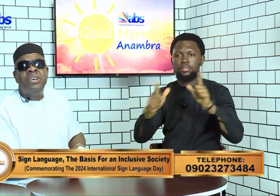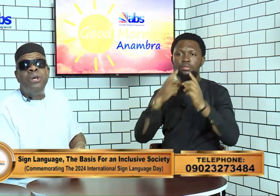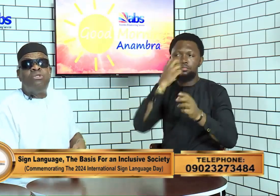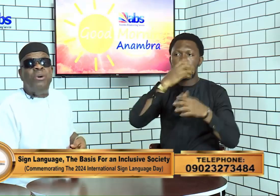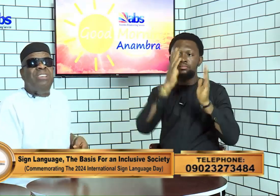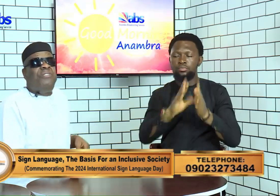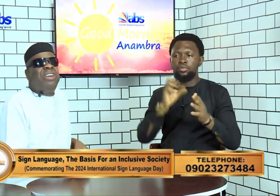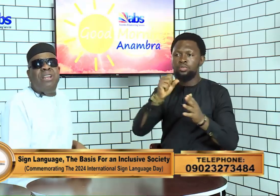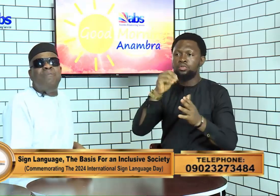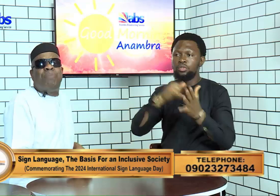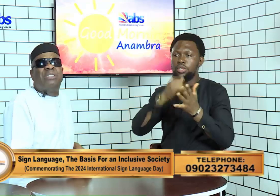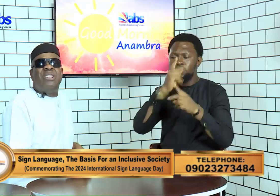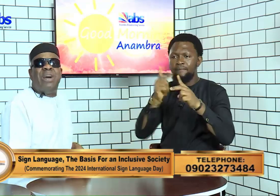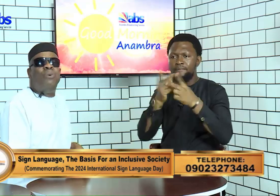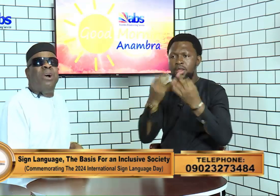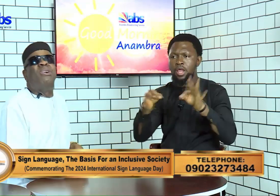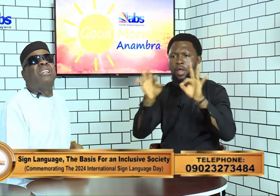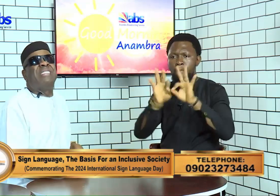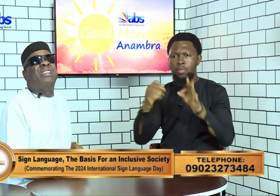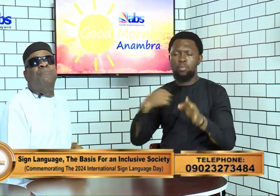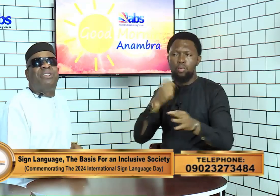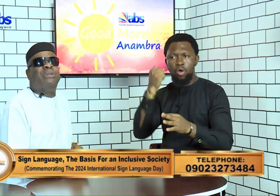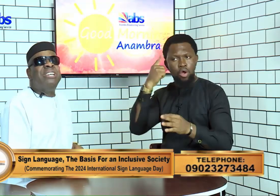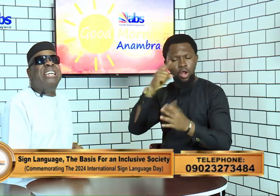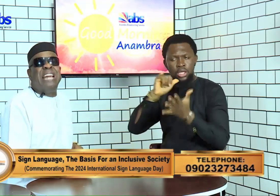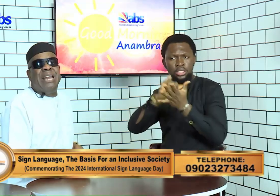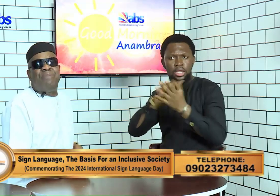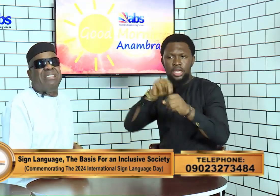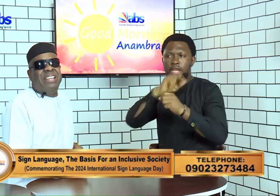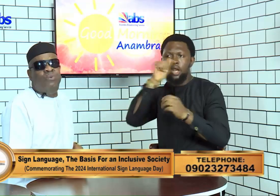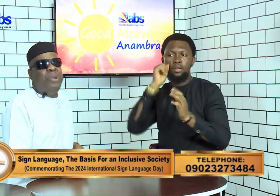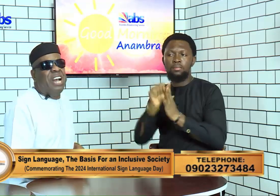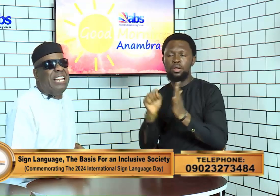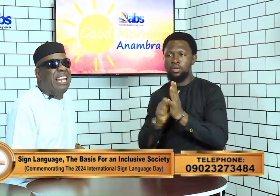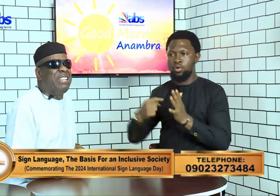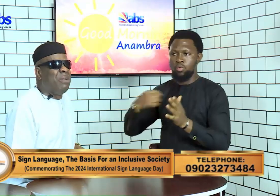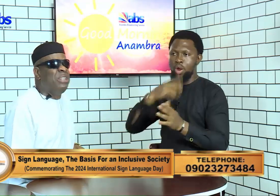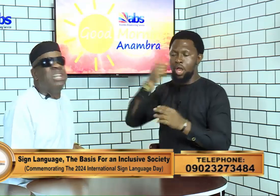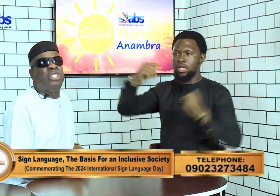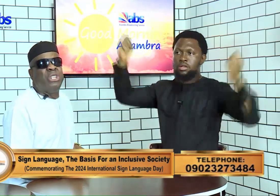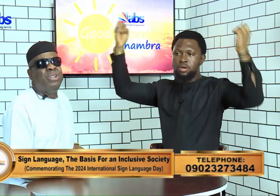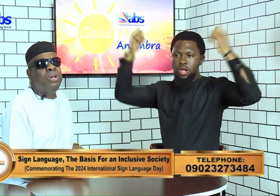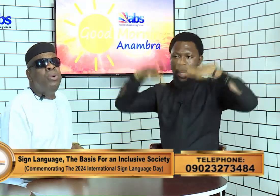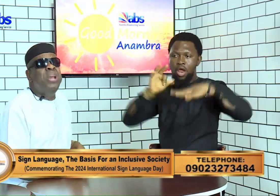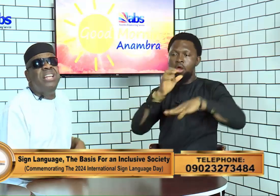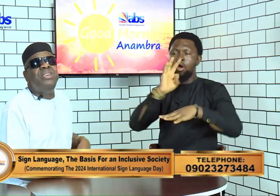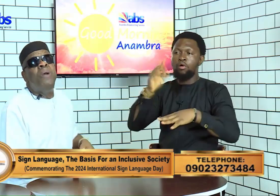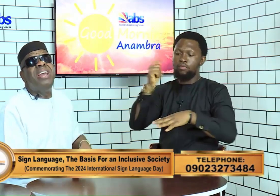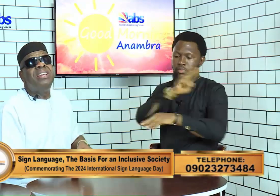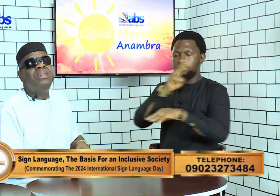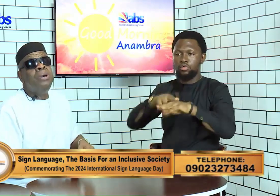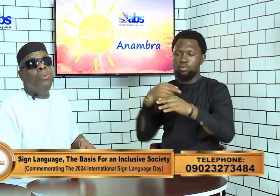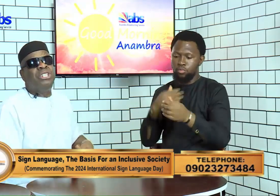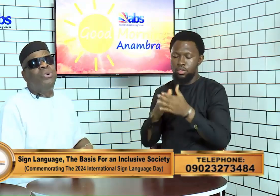speakers. So it's very important that we understand it, because in Anambra State, we are the light of the nation. We lead the